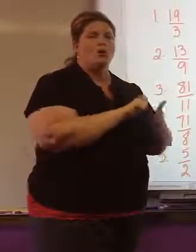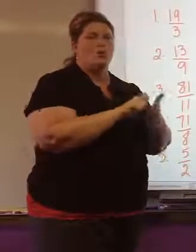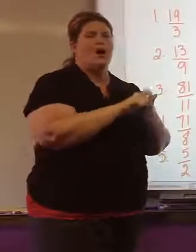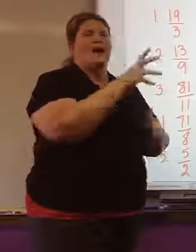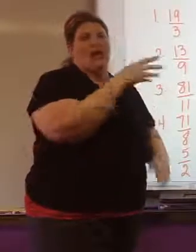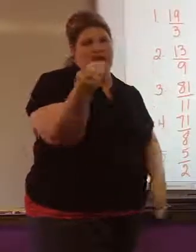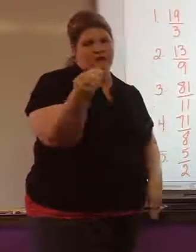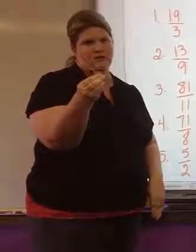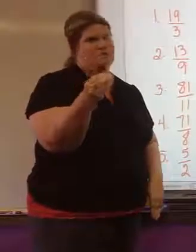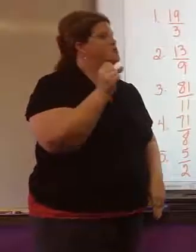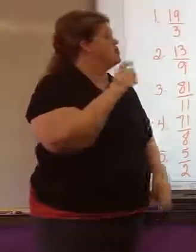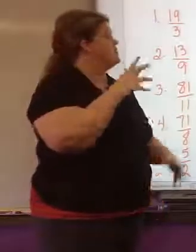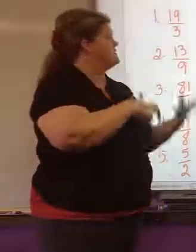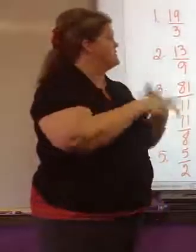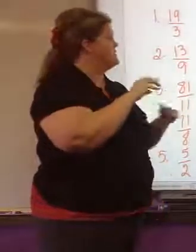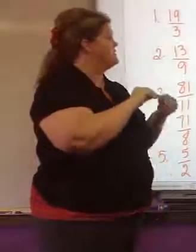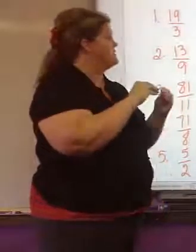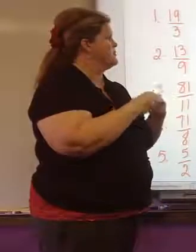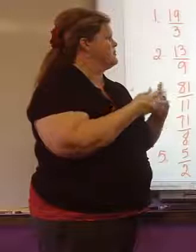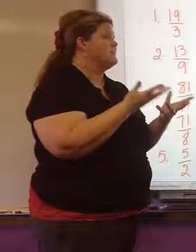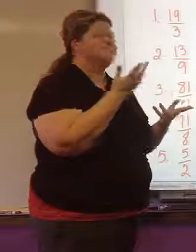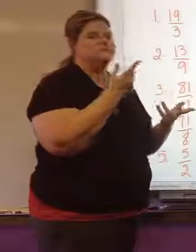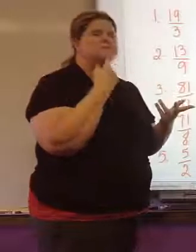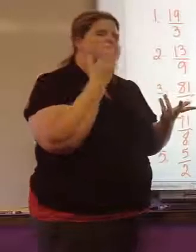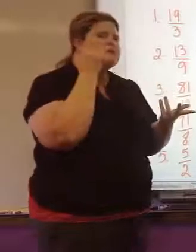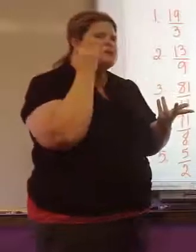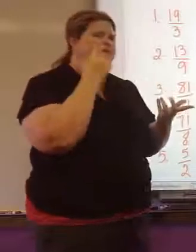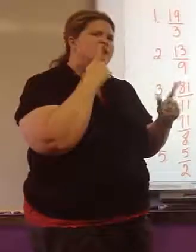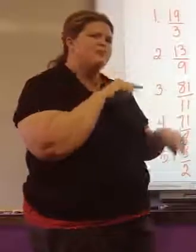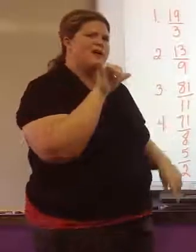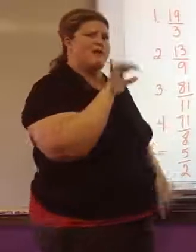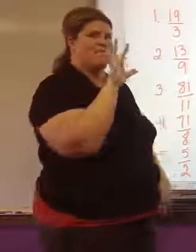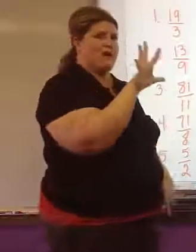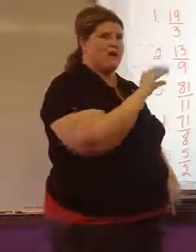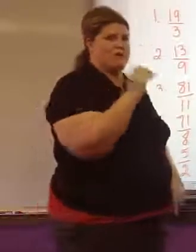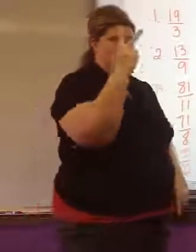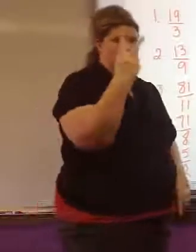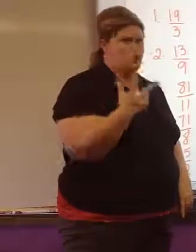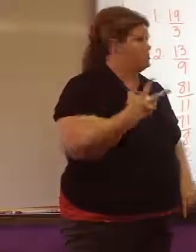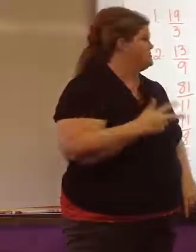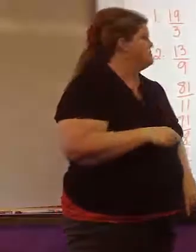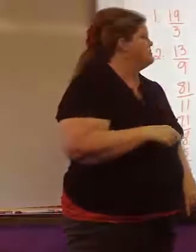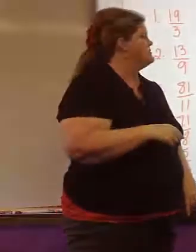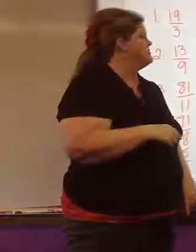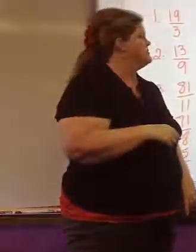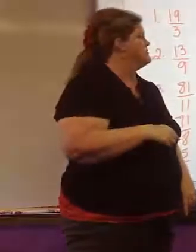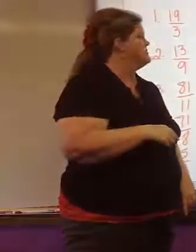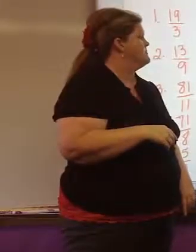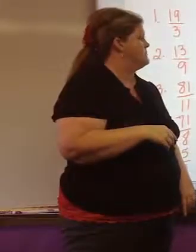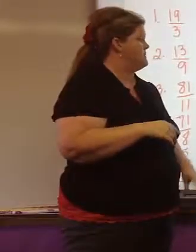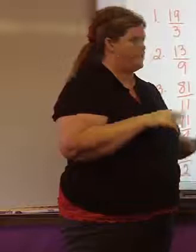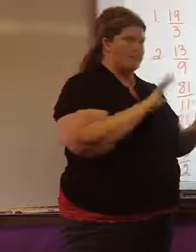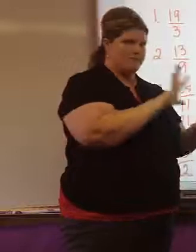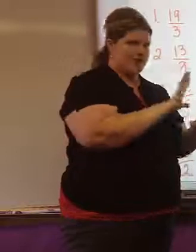and. So when it's a mixed number, let's say it was 5 and 2/3. You would do 5 and then a